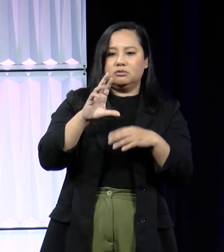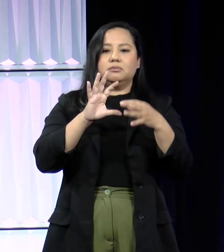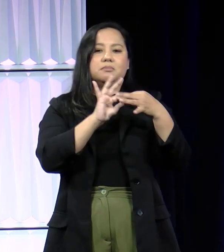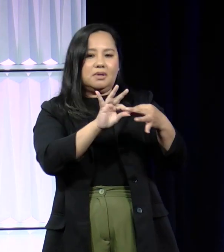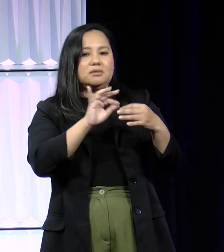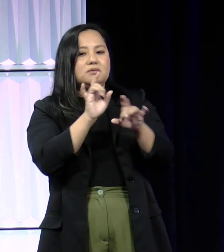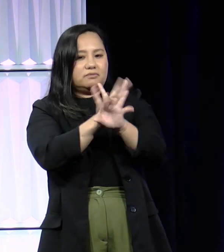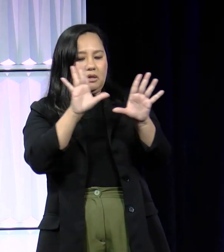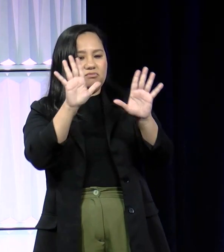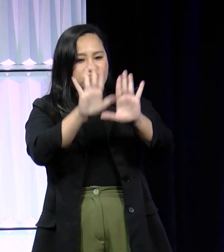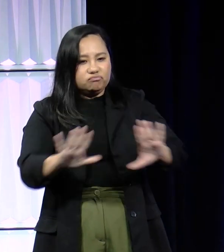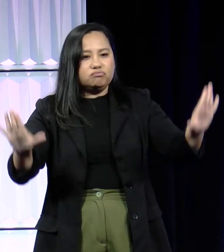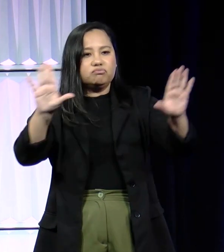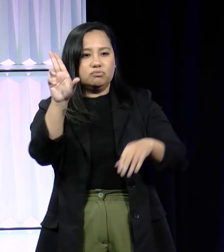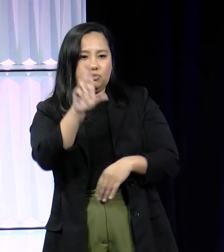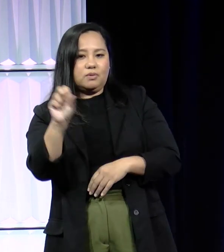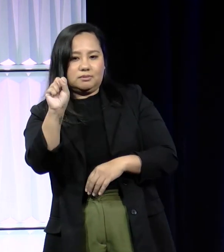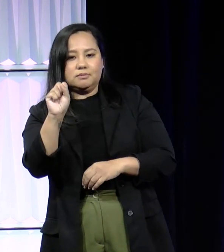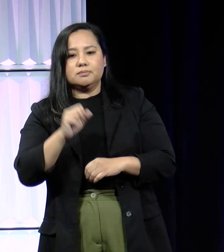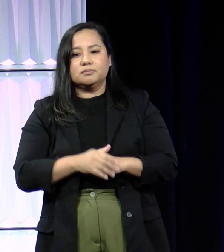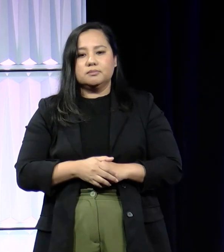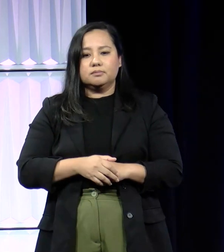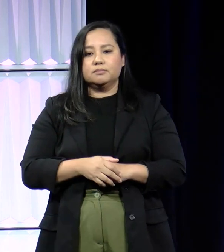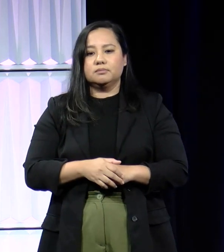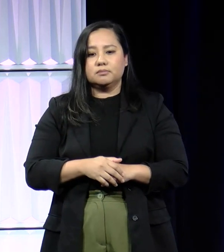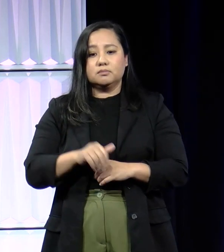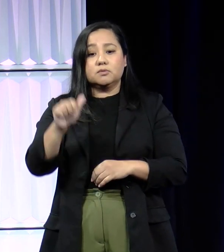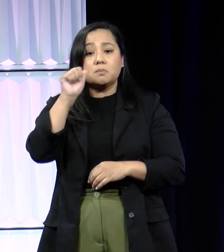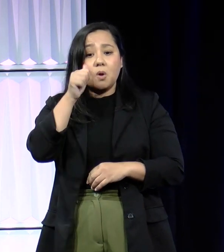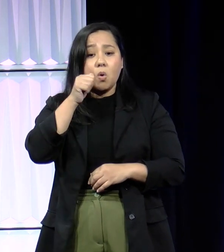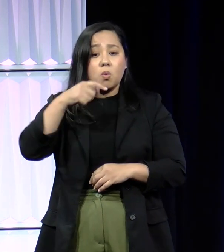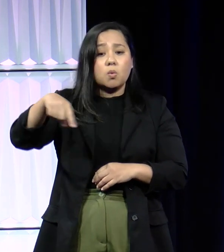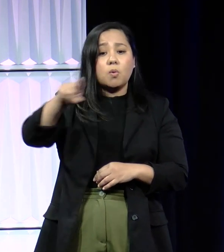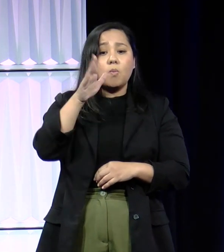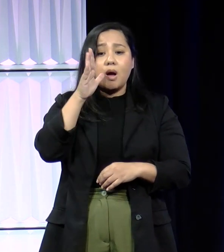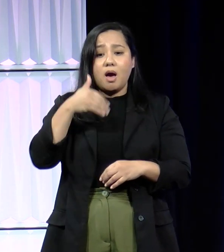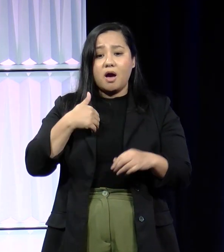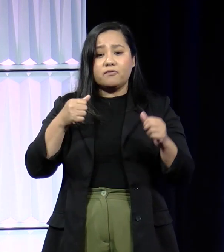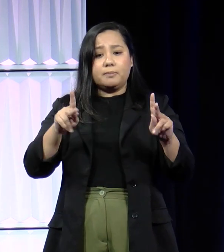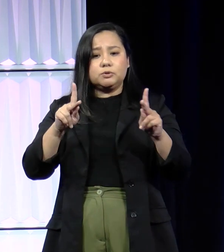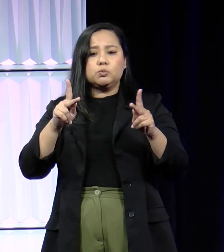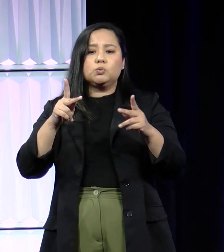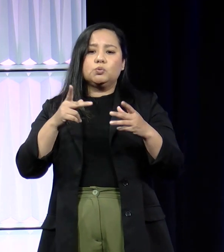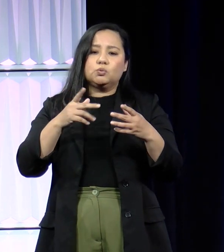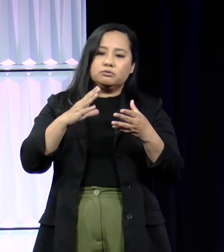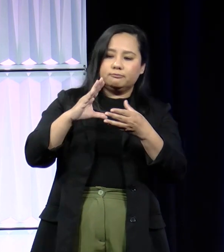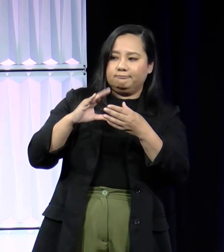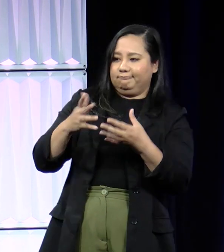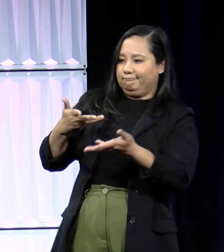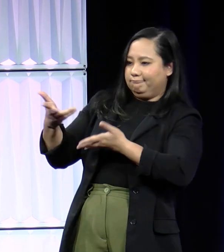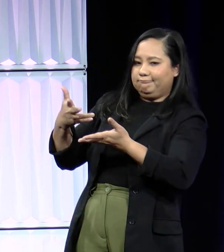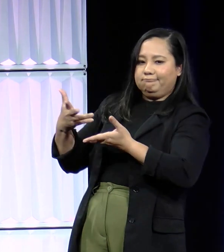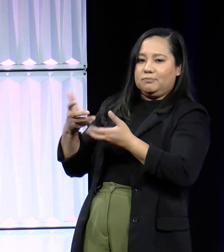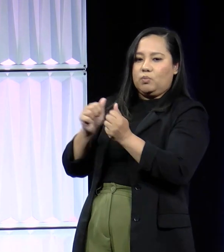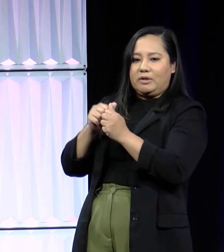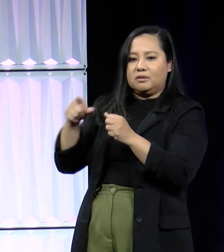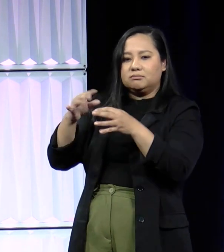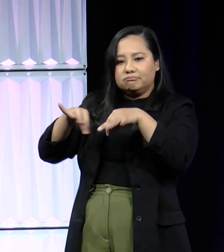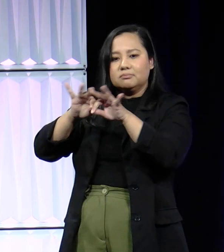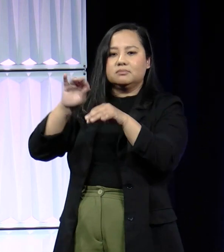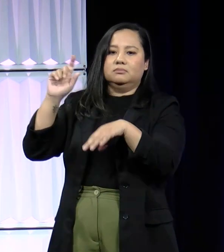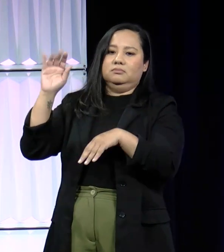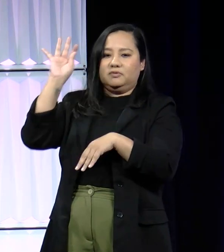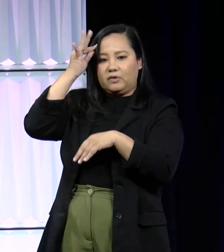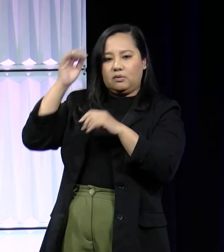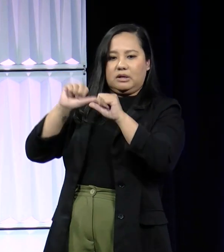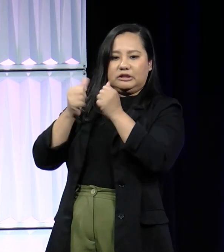opportunity to share with key federal agencies how the launch of the national plan has supported your work. All of